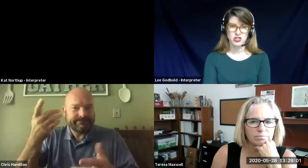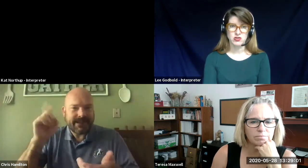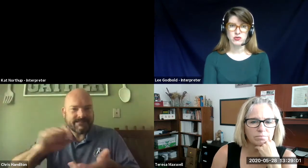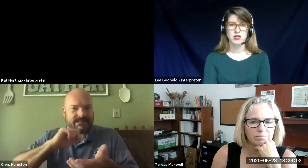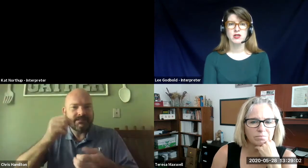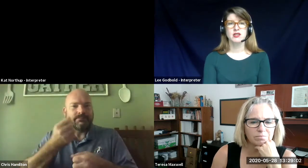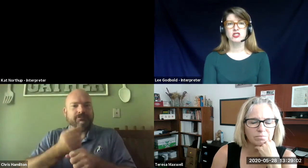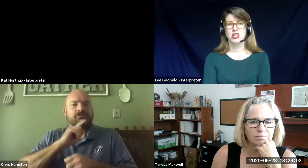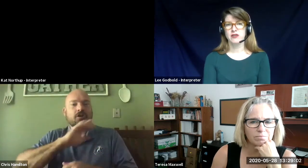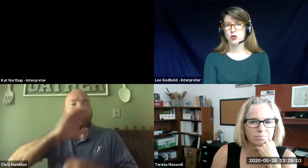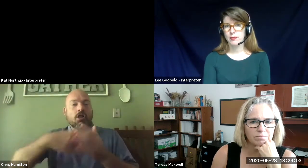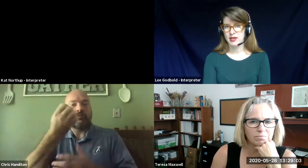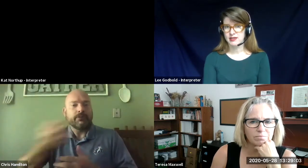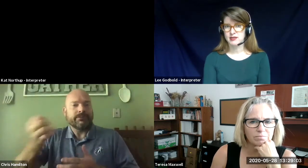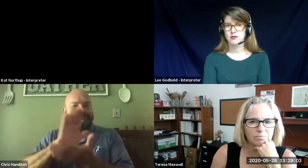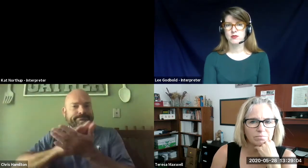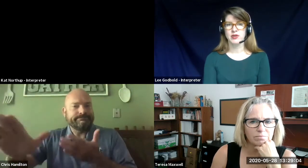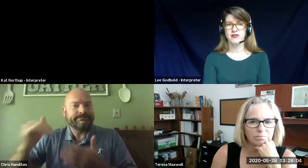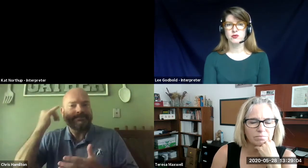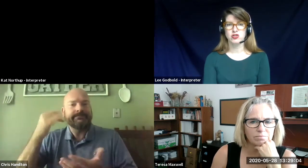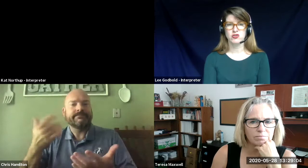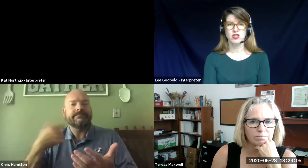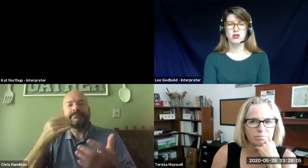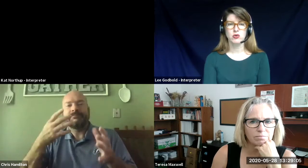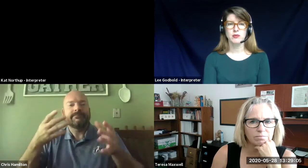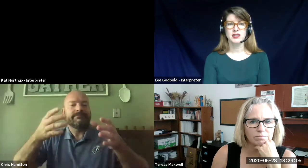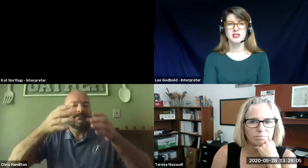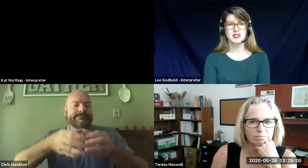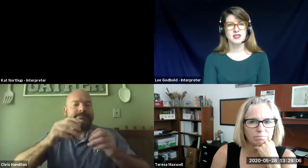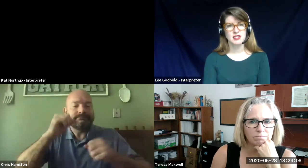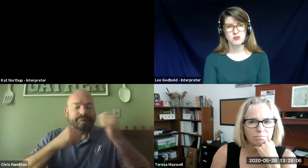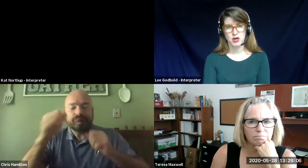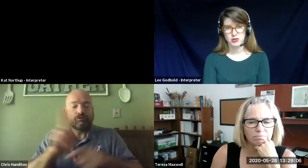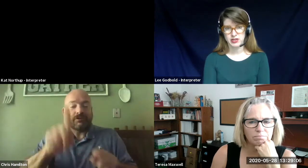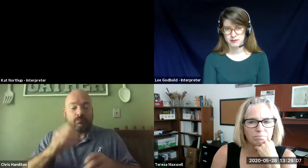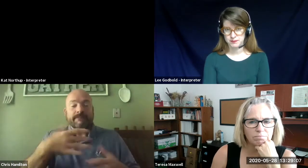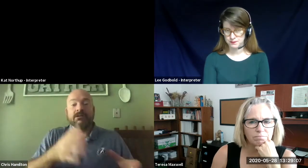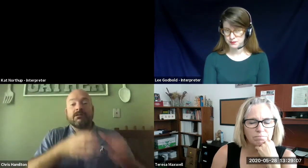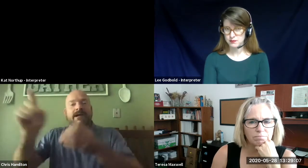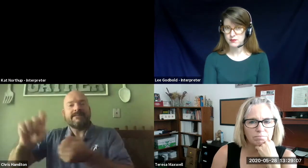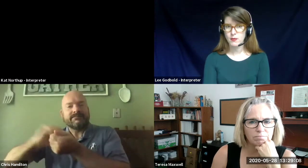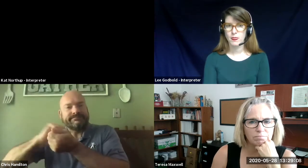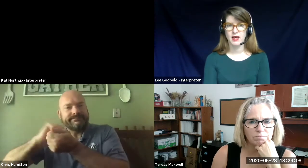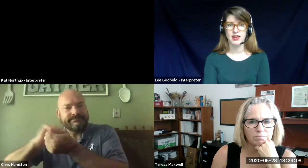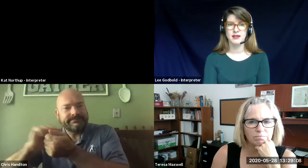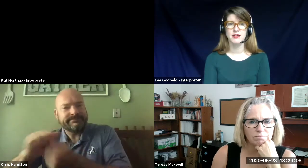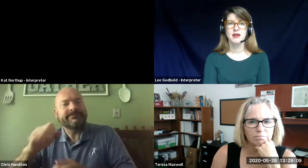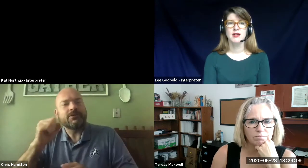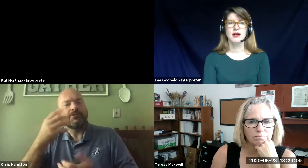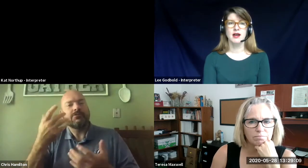issue. Sharing of equipment. We have to ensure that all equipment has been sanitized properly. And